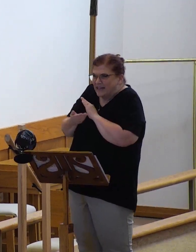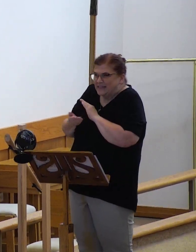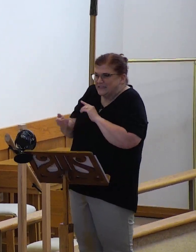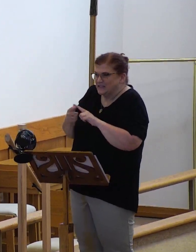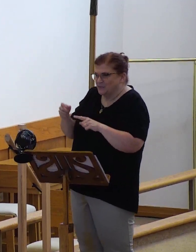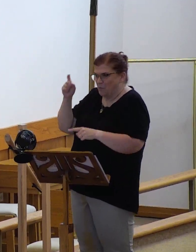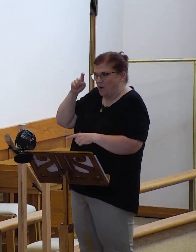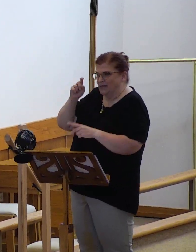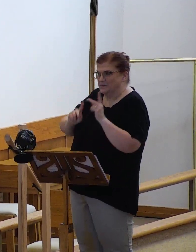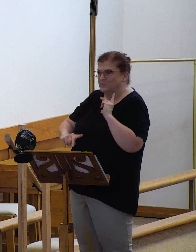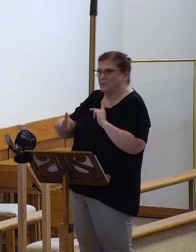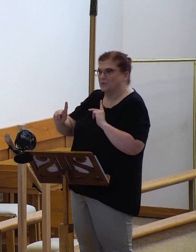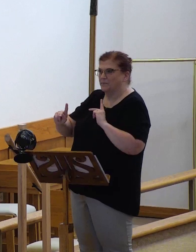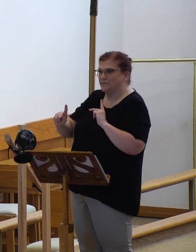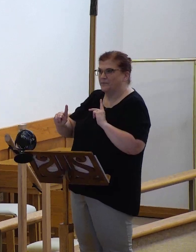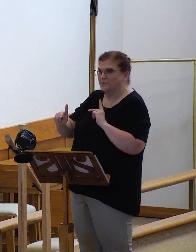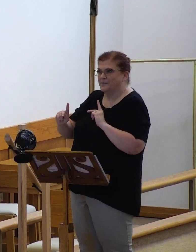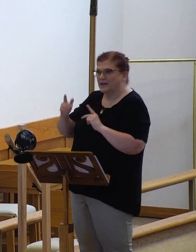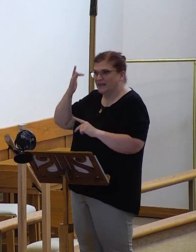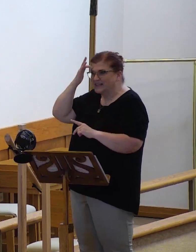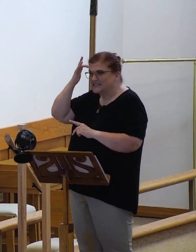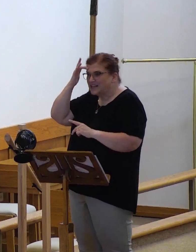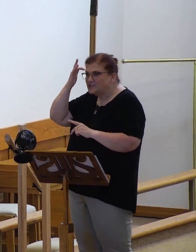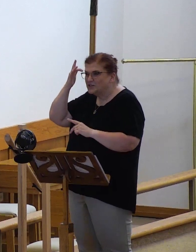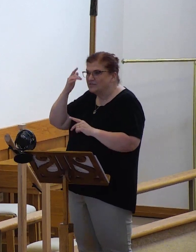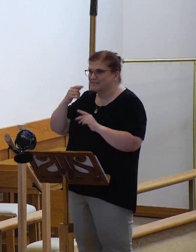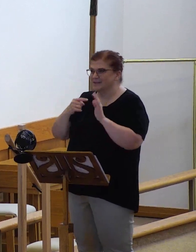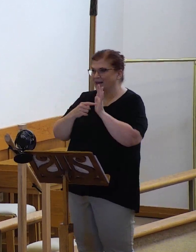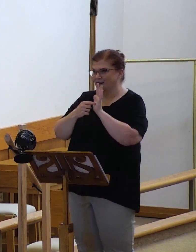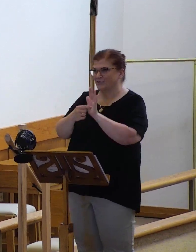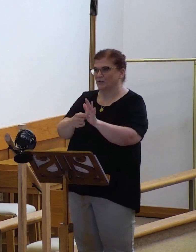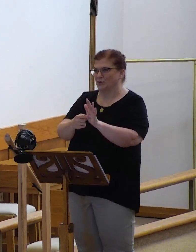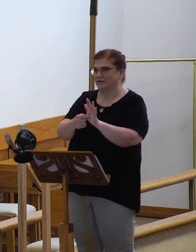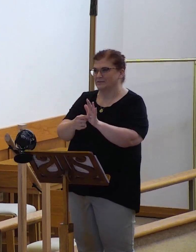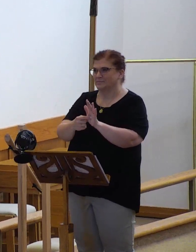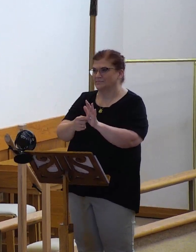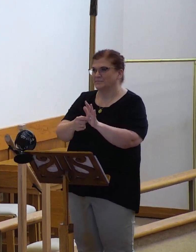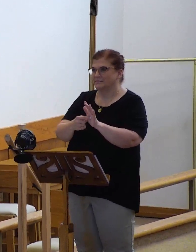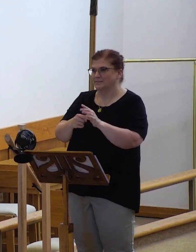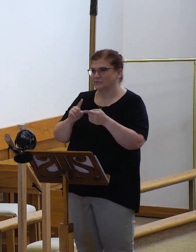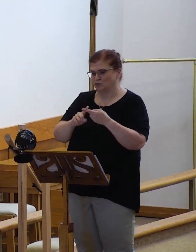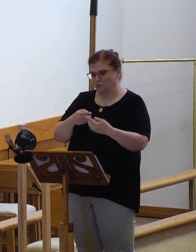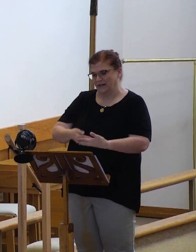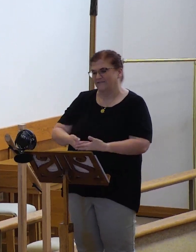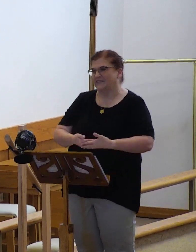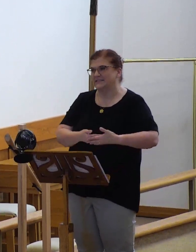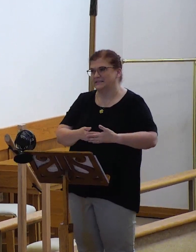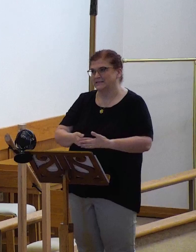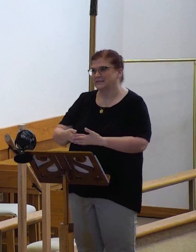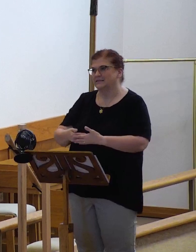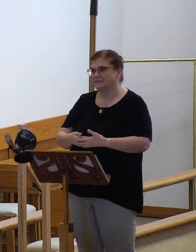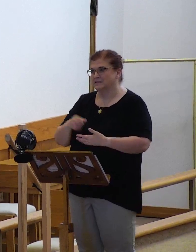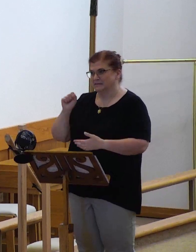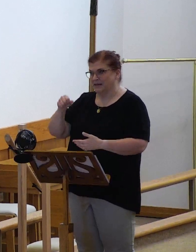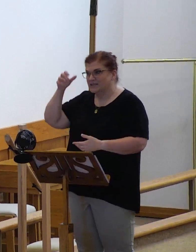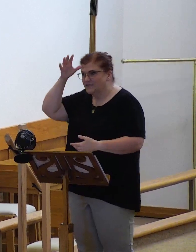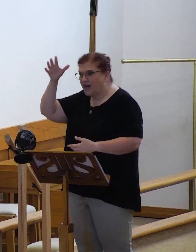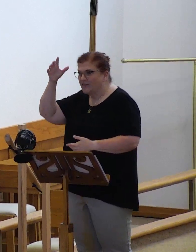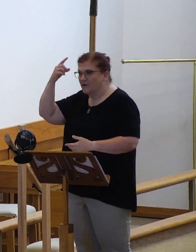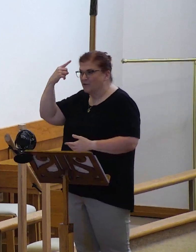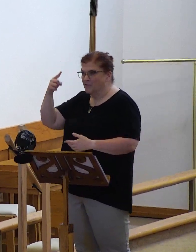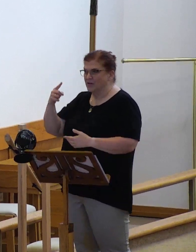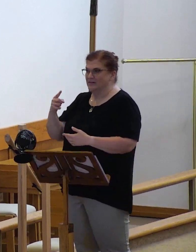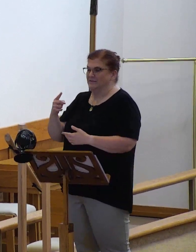the wise and the intelligent, and they have been revealed, and you have revealed them to infants. Yes, Father, for